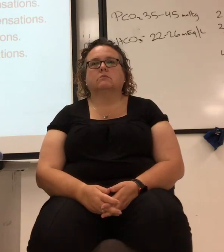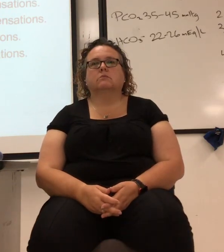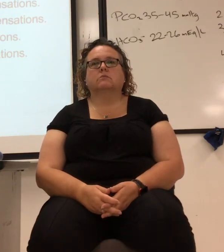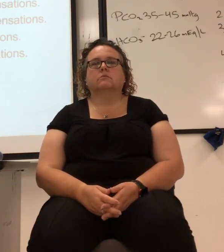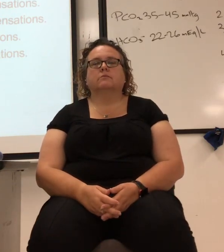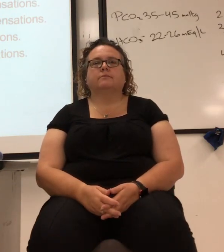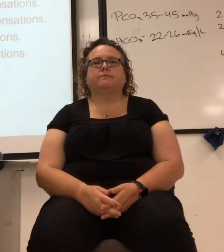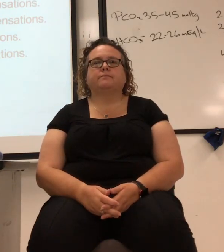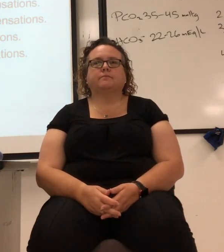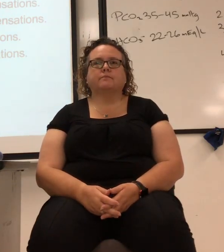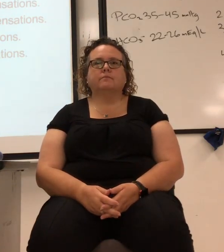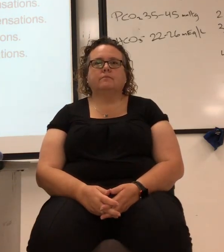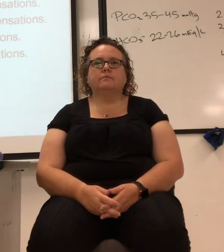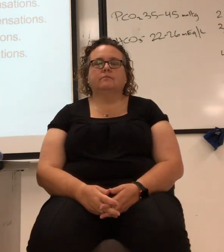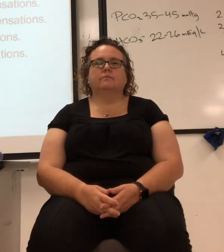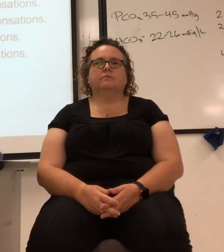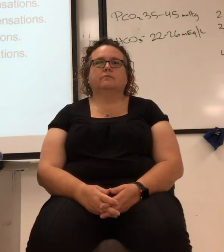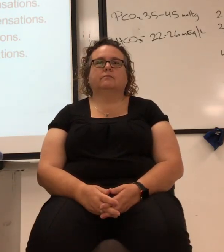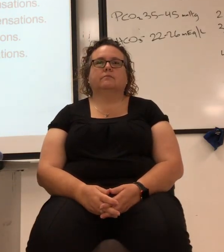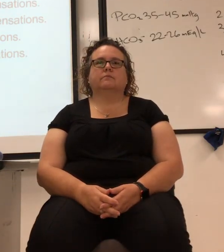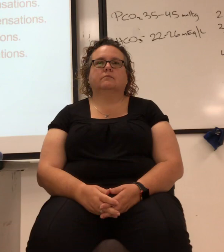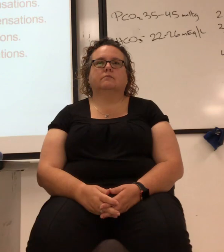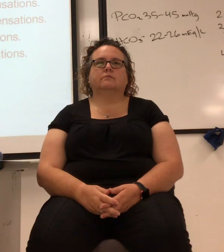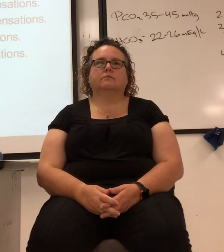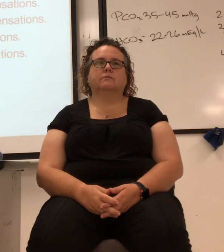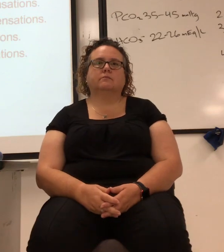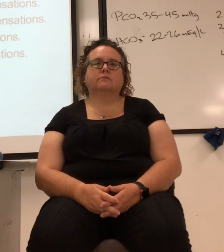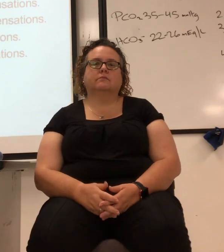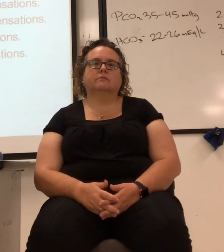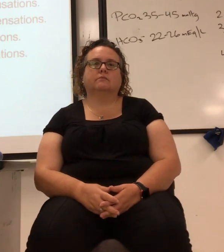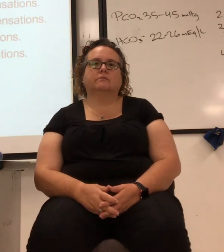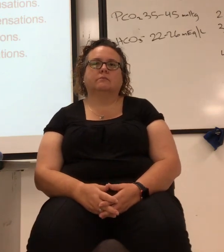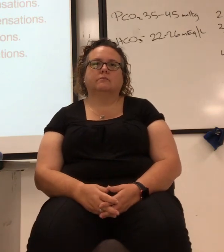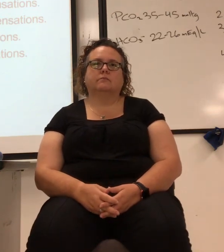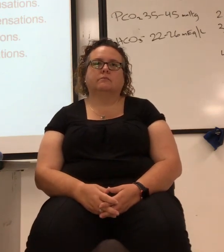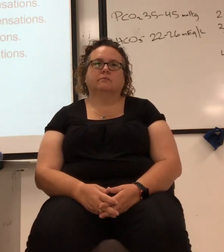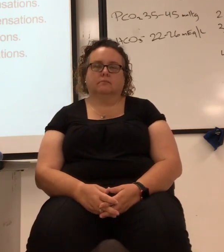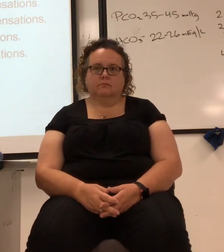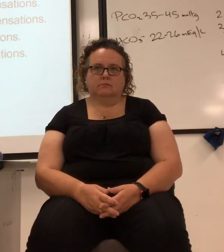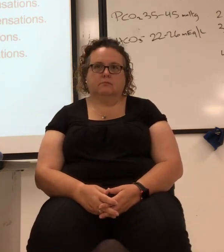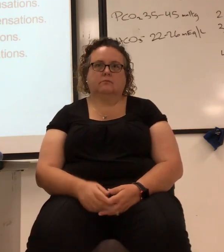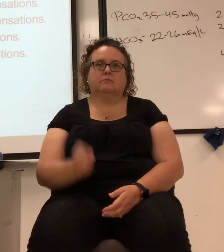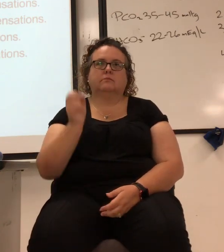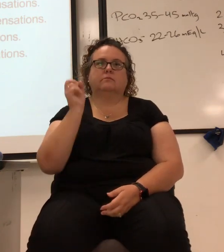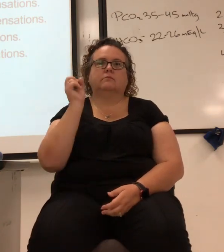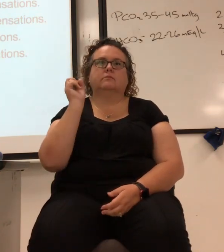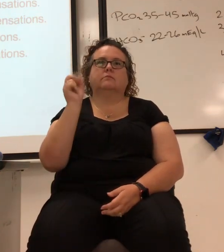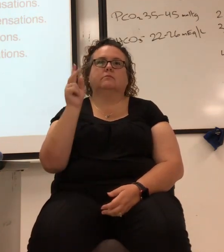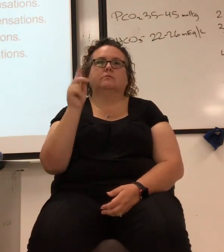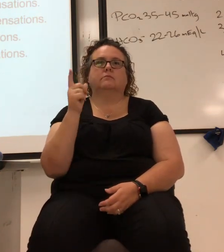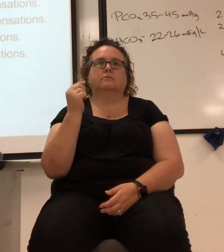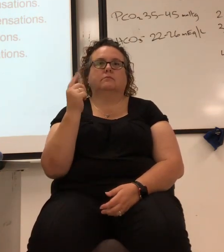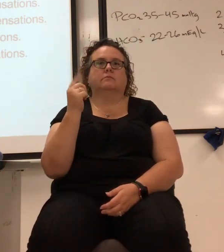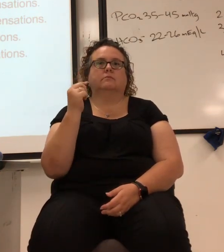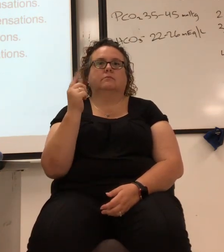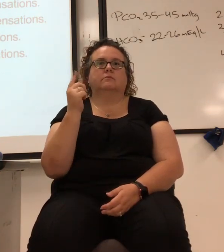Yeah. What's my rule? Respiratory opposite. That's low. That's high. That's the cause. Respiratory acidosis.